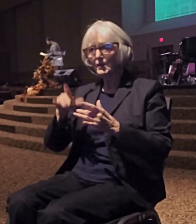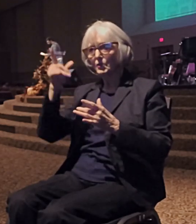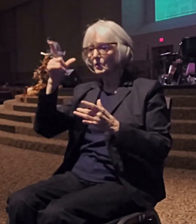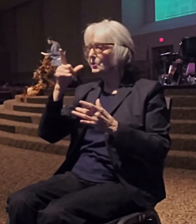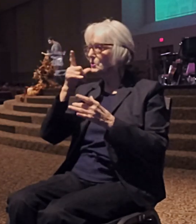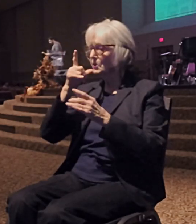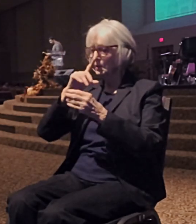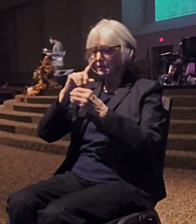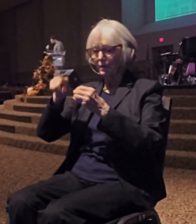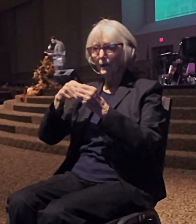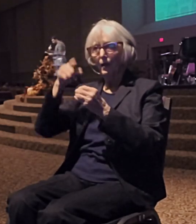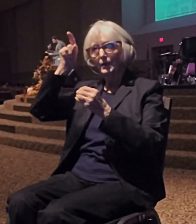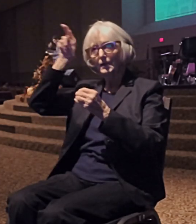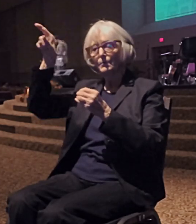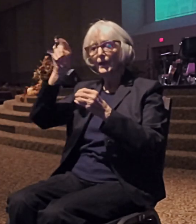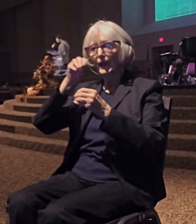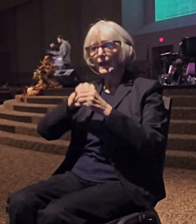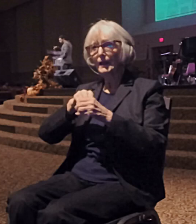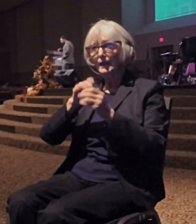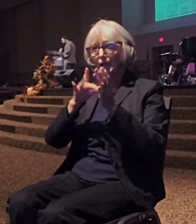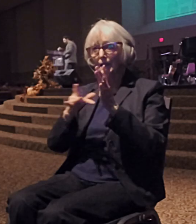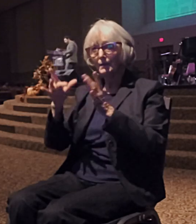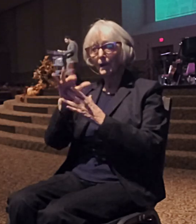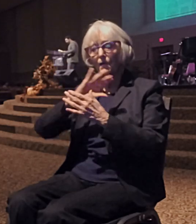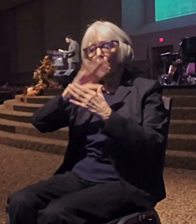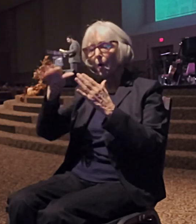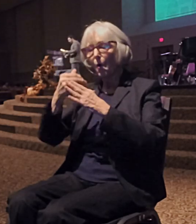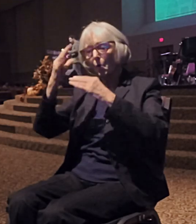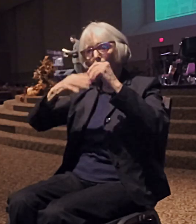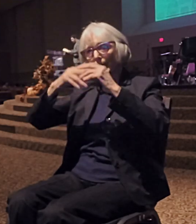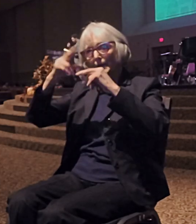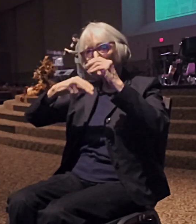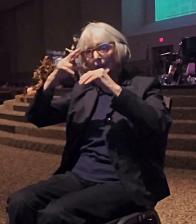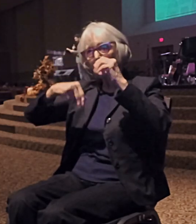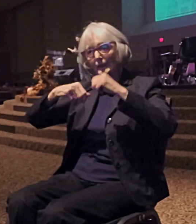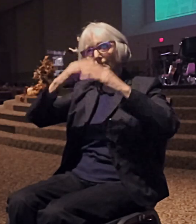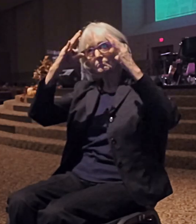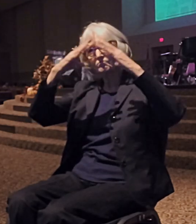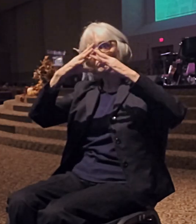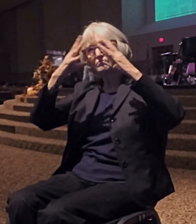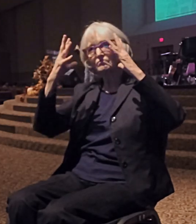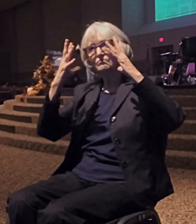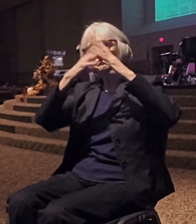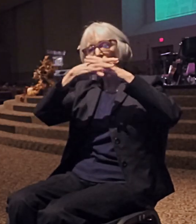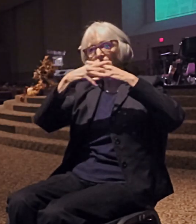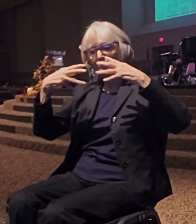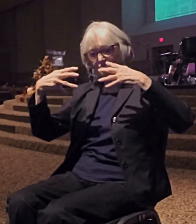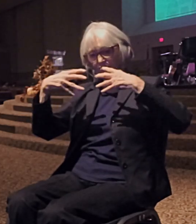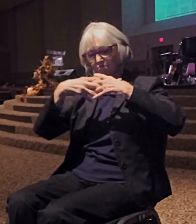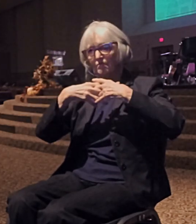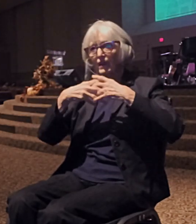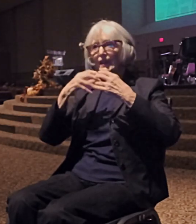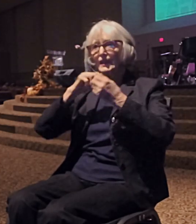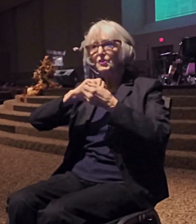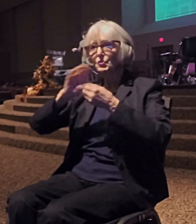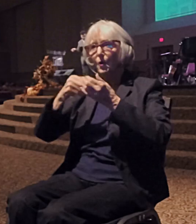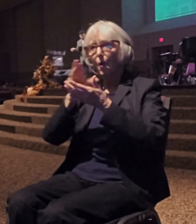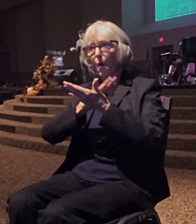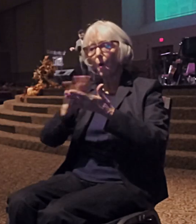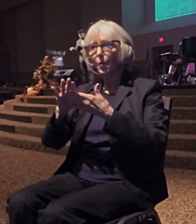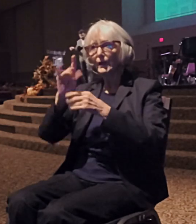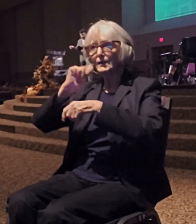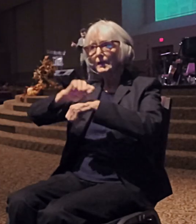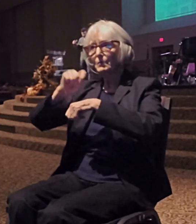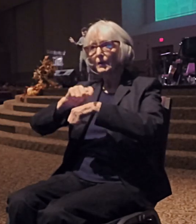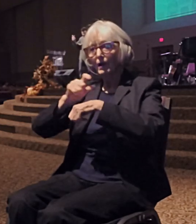about. And it says, in whom, in Jesus, the whole building being fitted together is growing into a holy temple in the